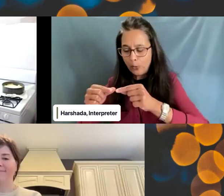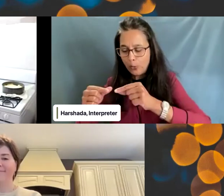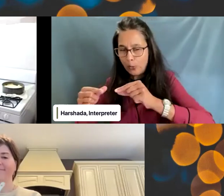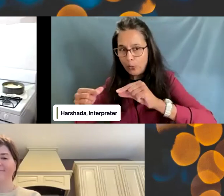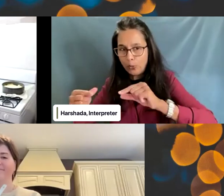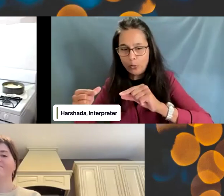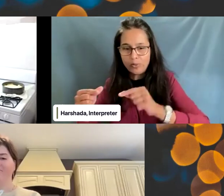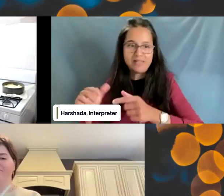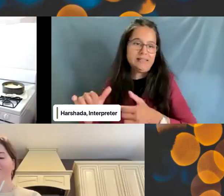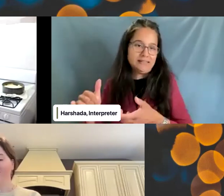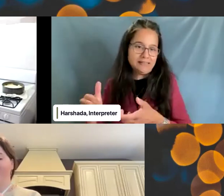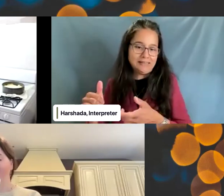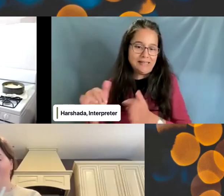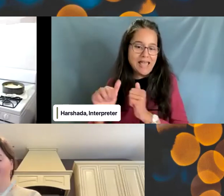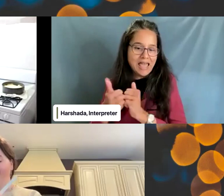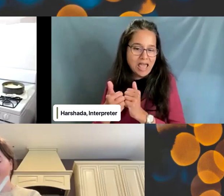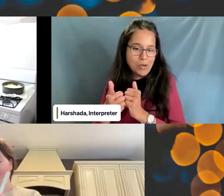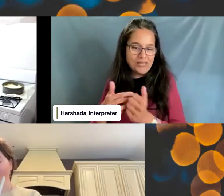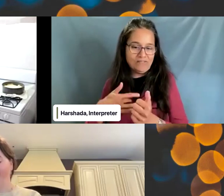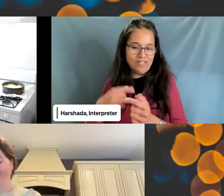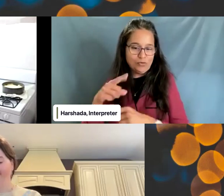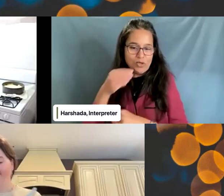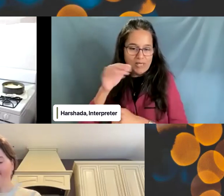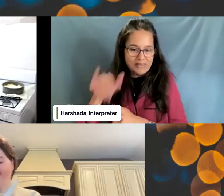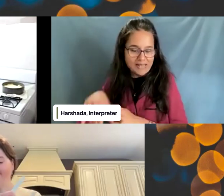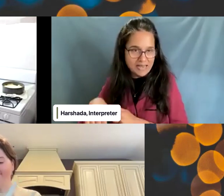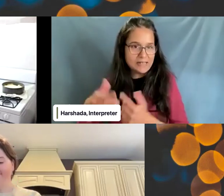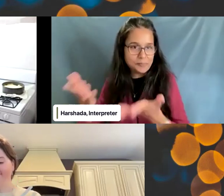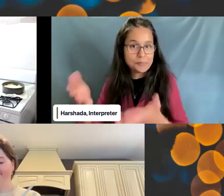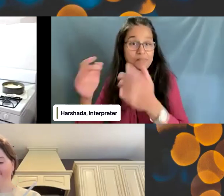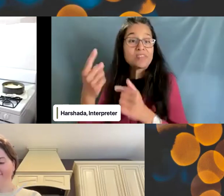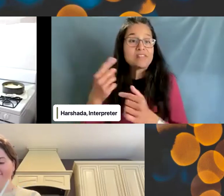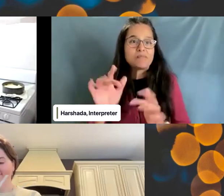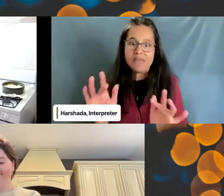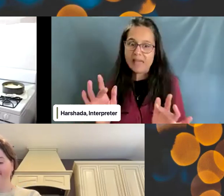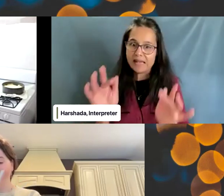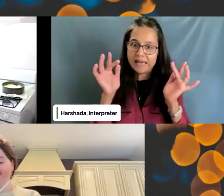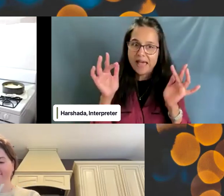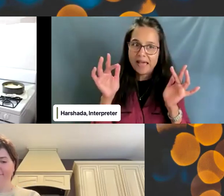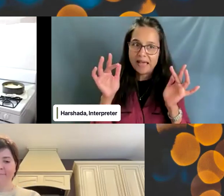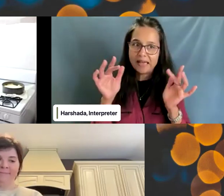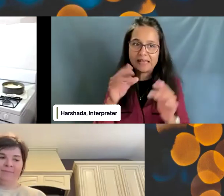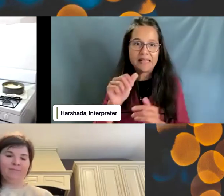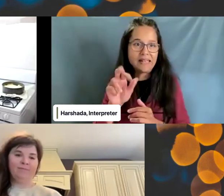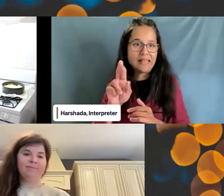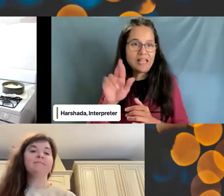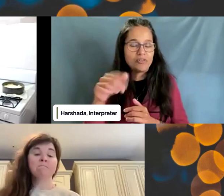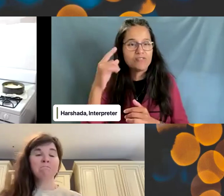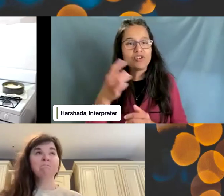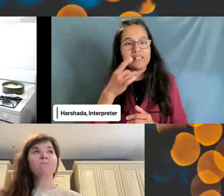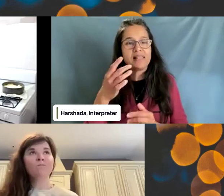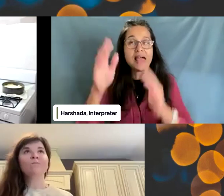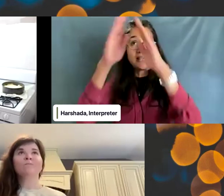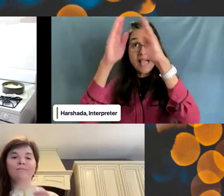aspect to it. And then something very light and airy for the lighthouse.